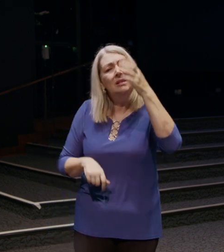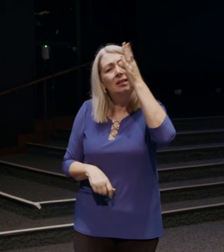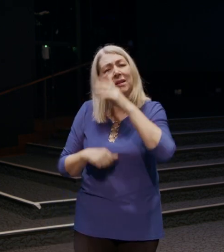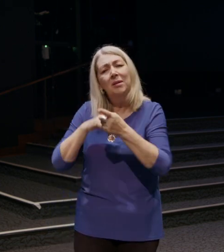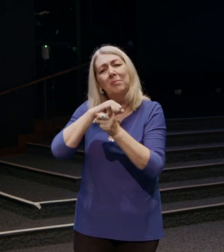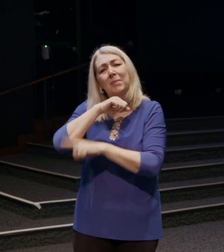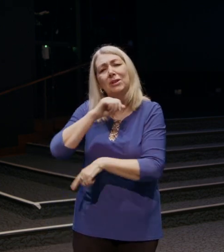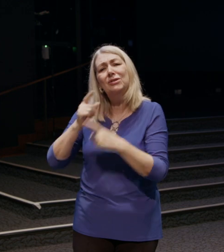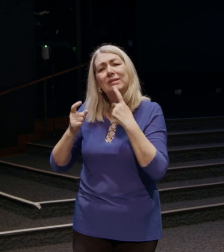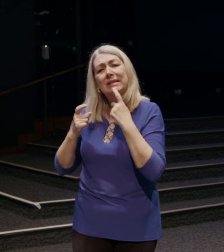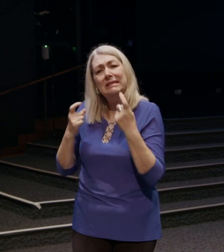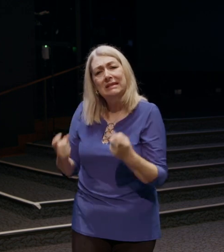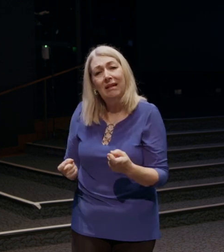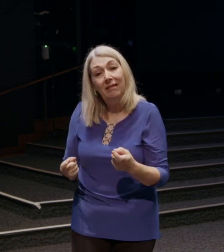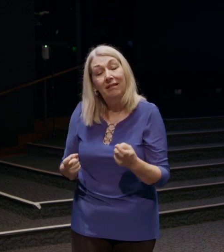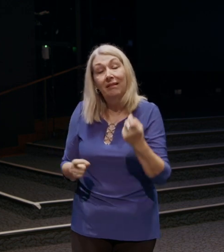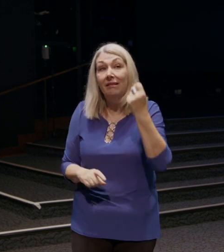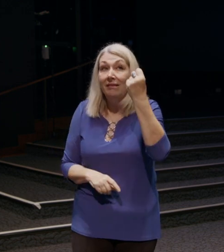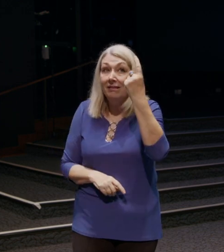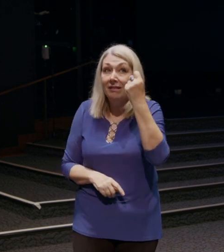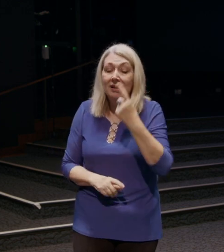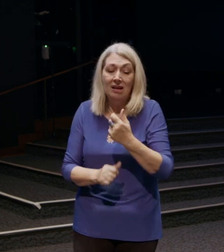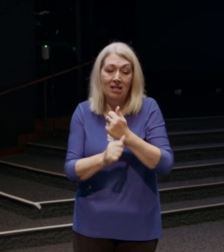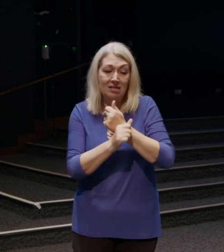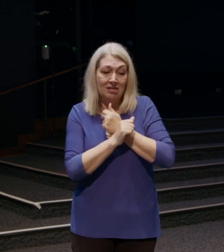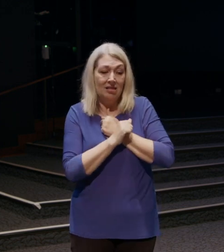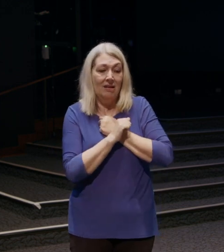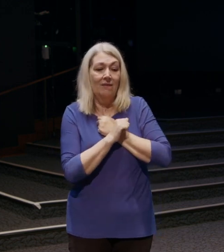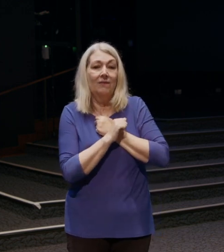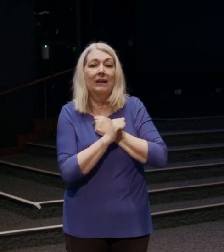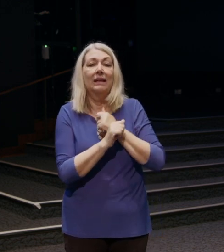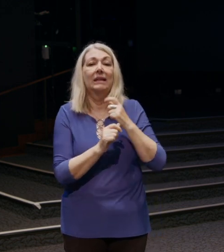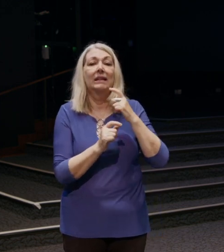the sin and love the sinner?